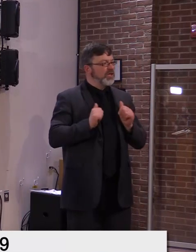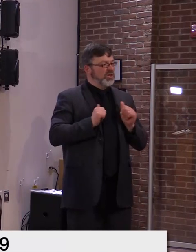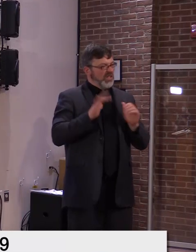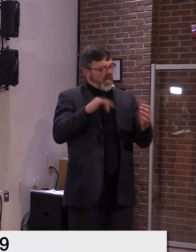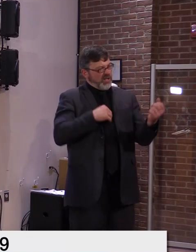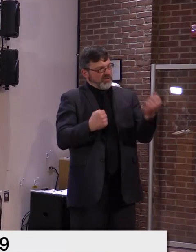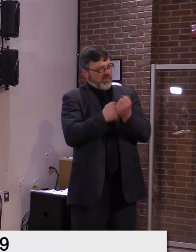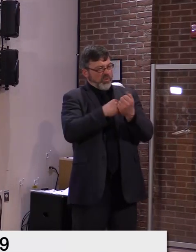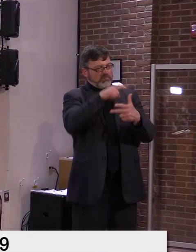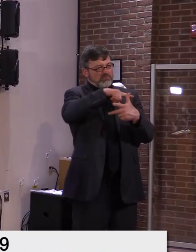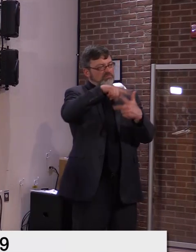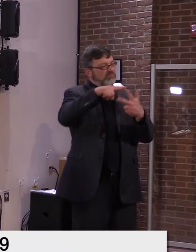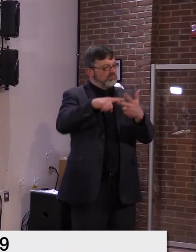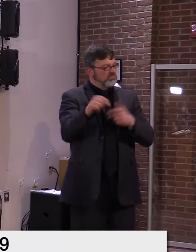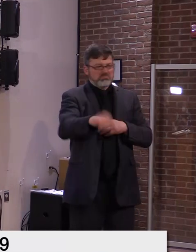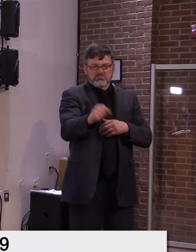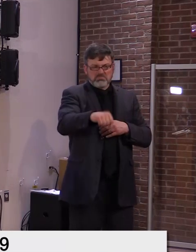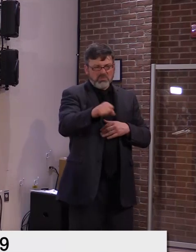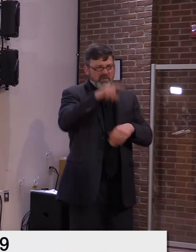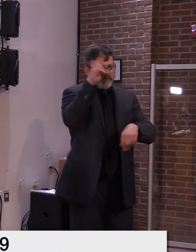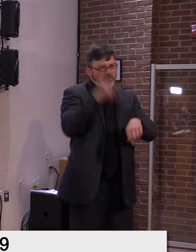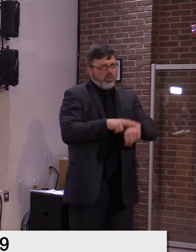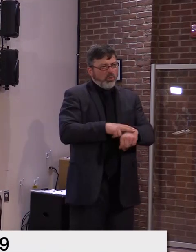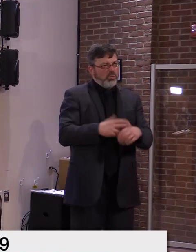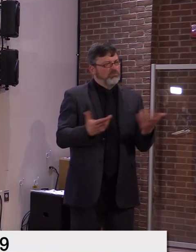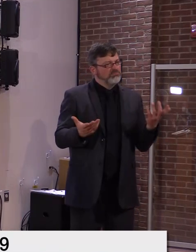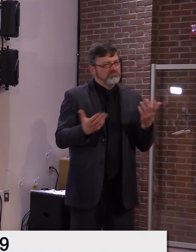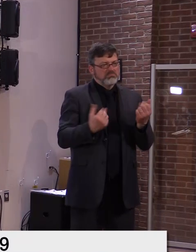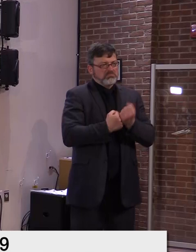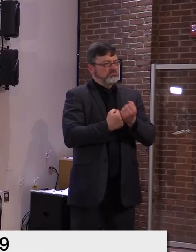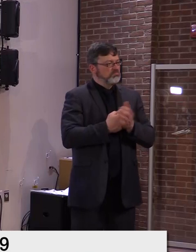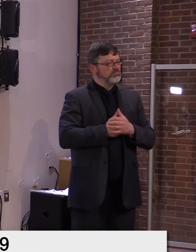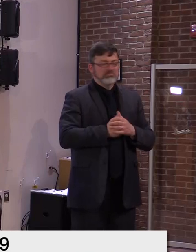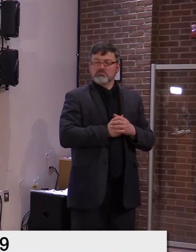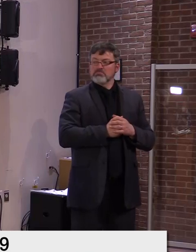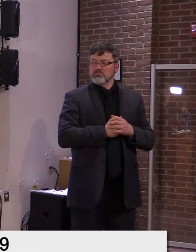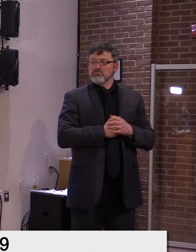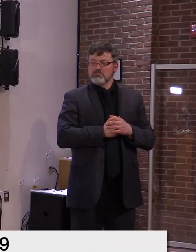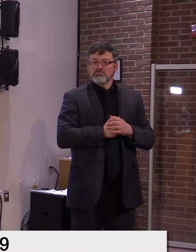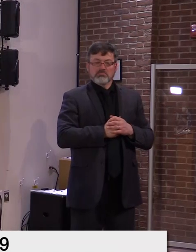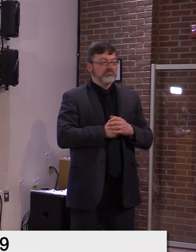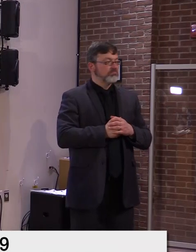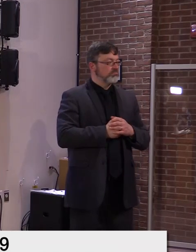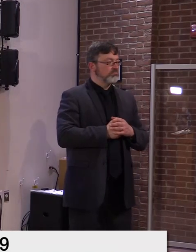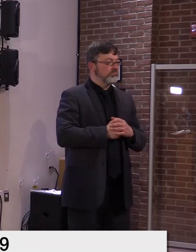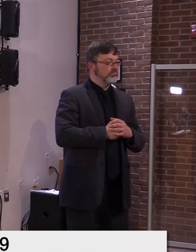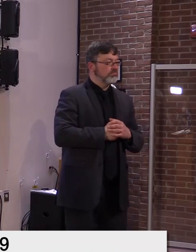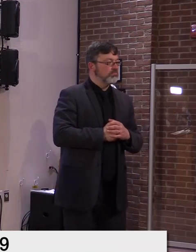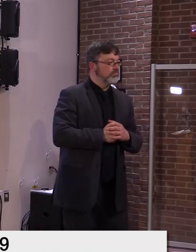arts adventures and experiences for many more students.